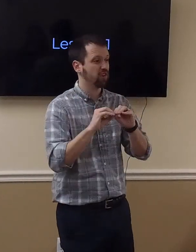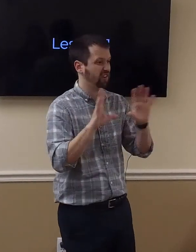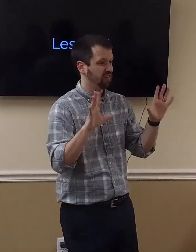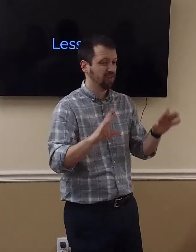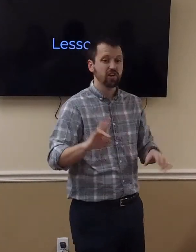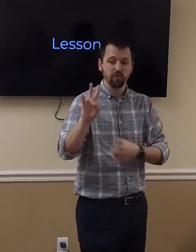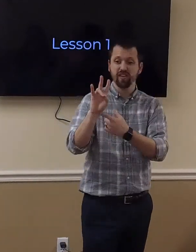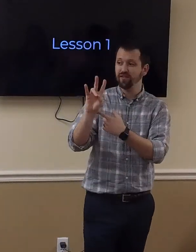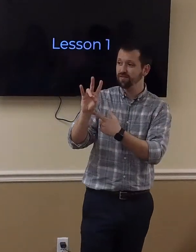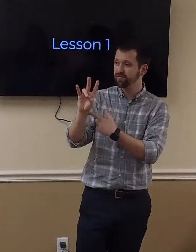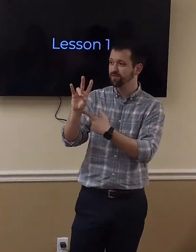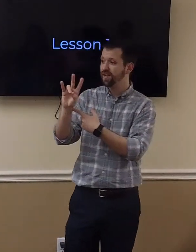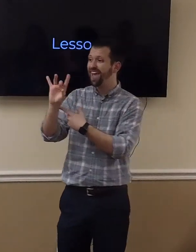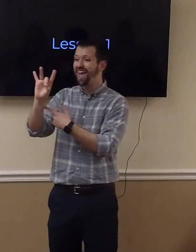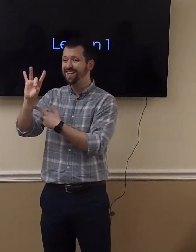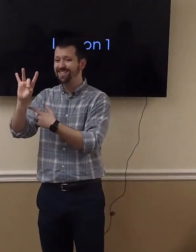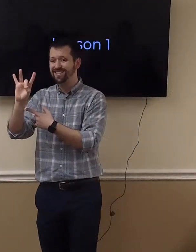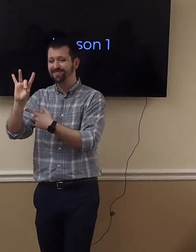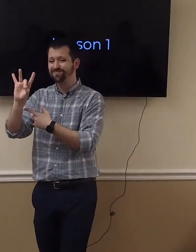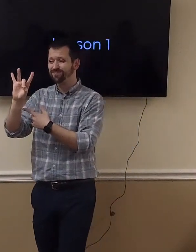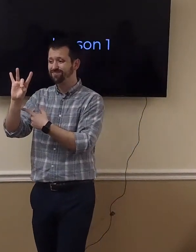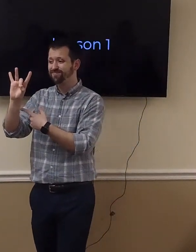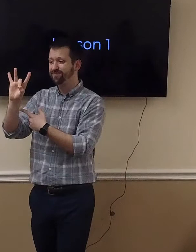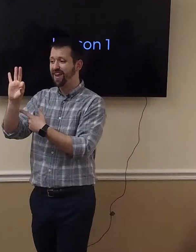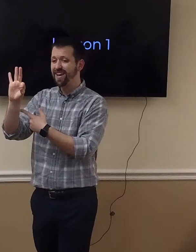clear. So 7, 8, 9,